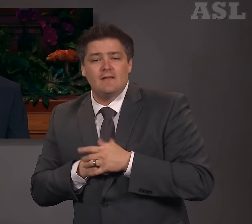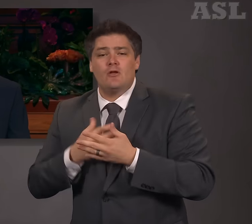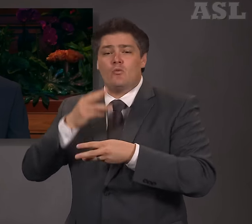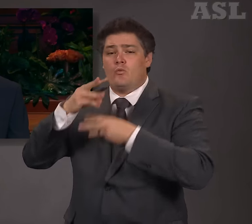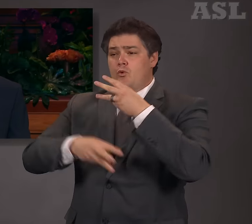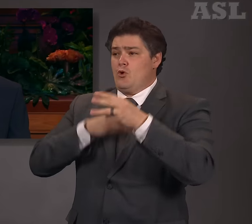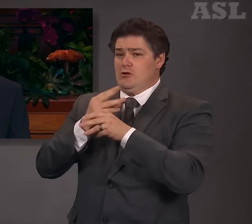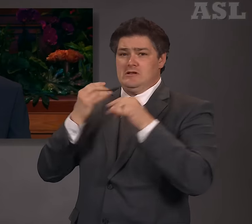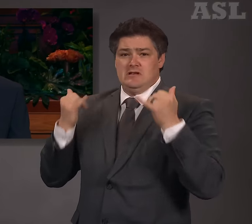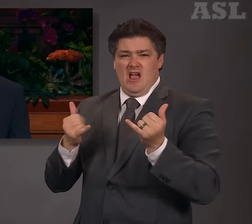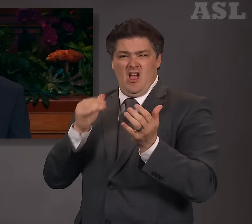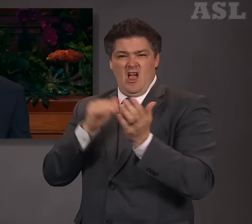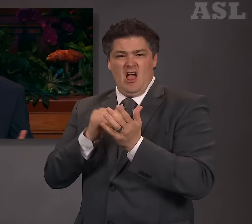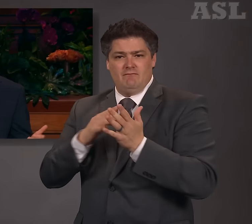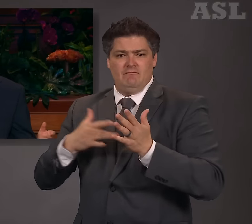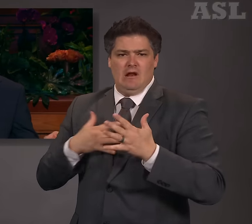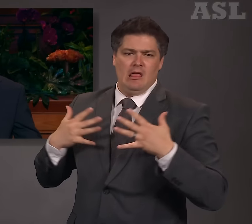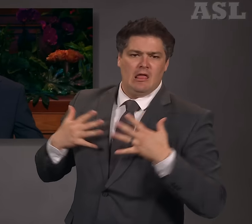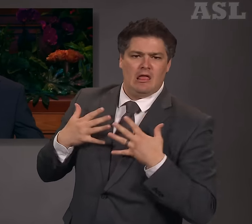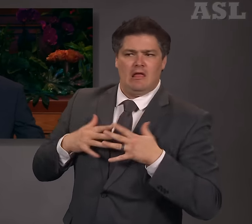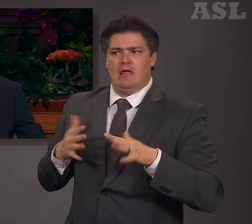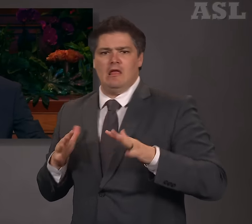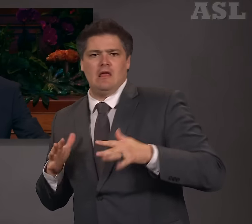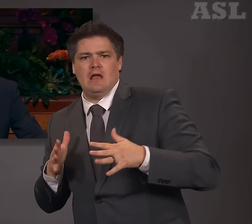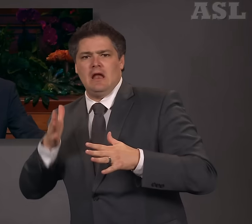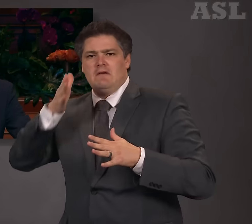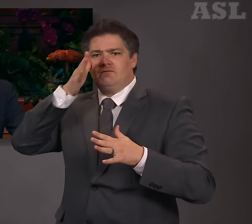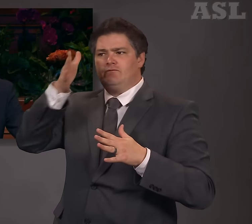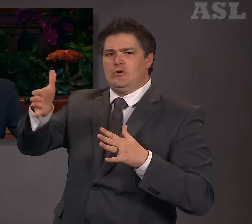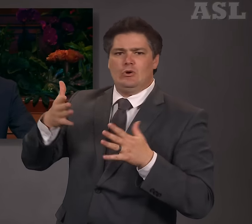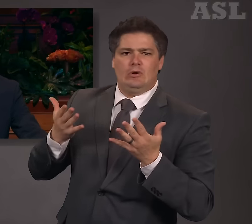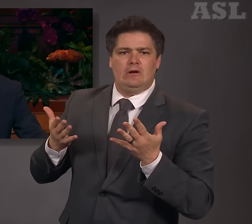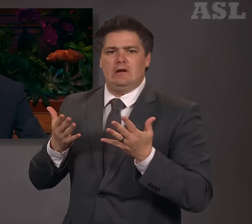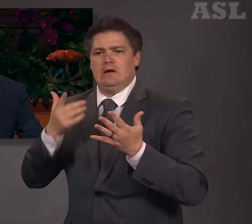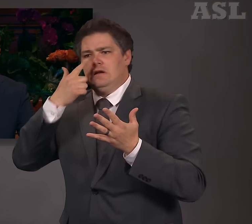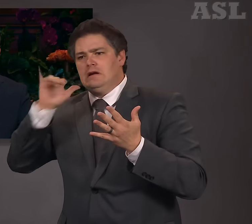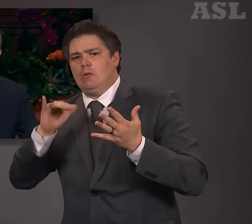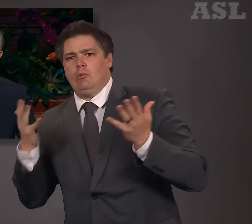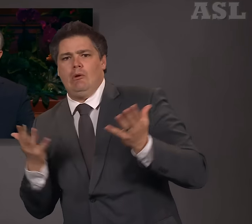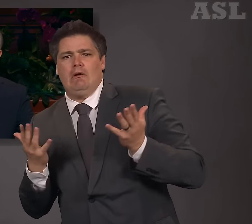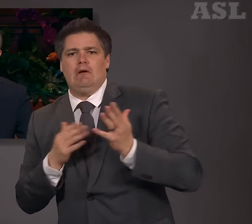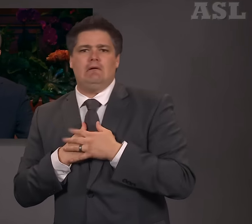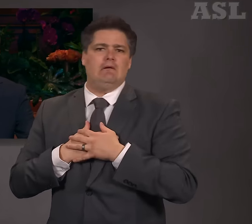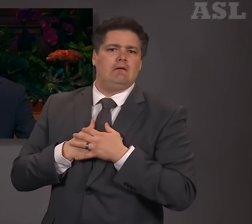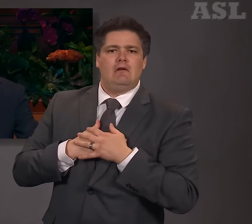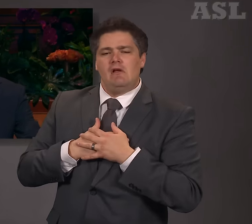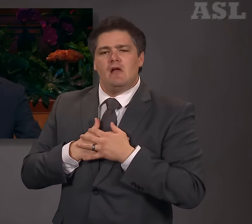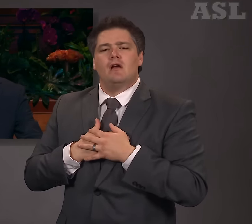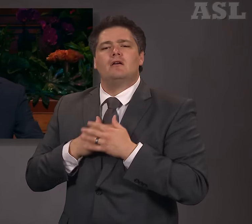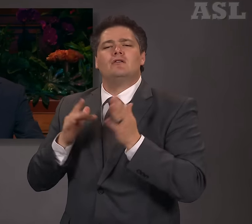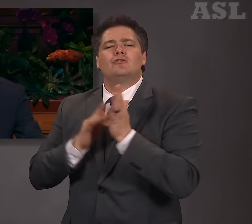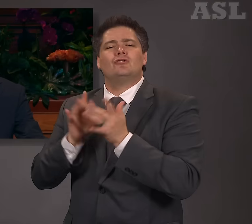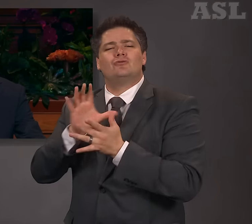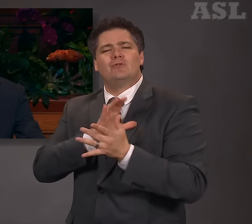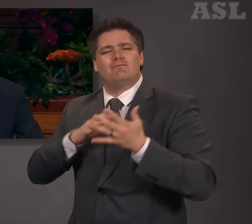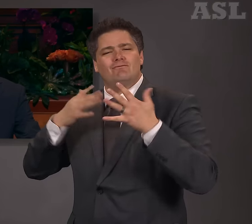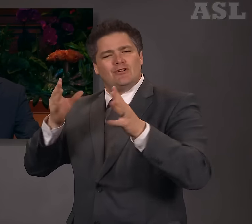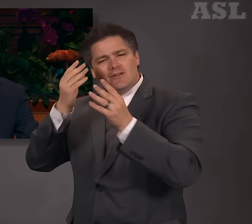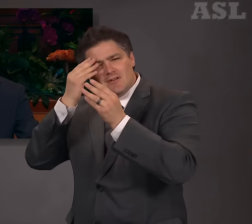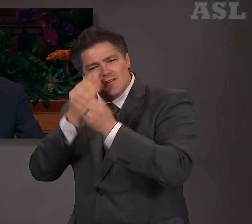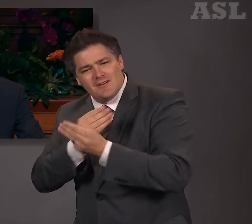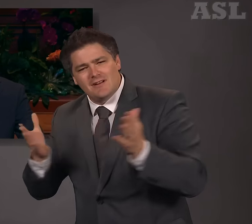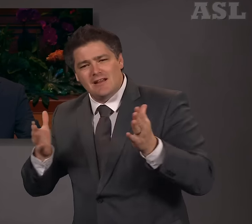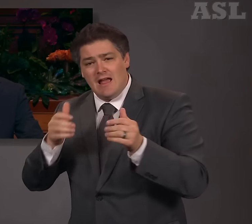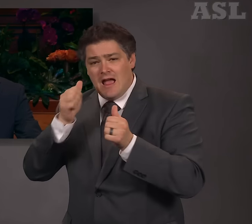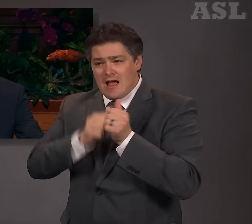and anxiety, fear of what the future might bring for us. But Jesus has taught us to trust and to